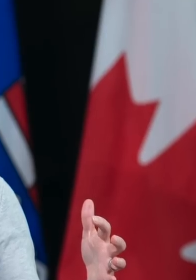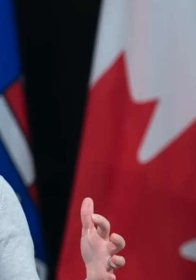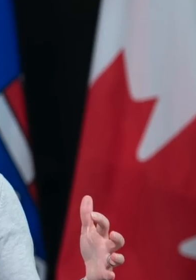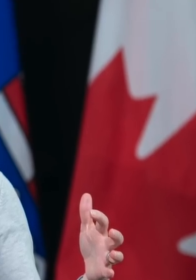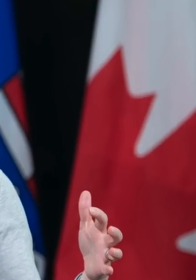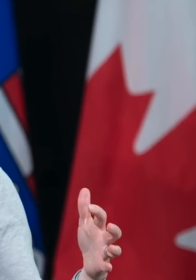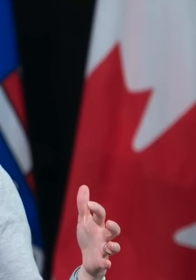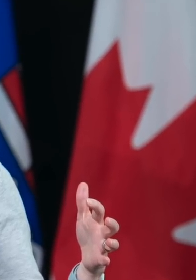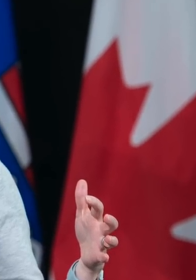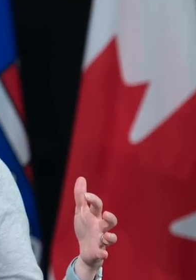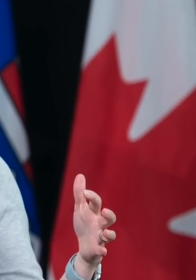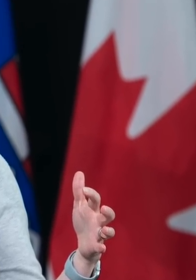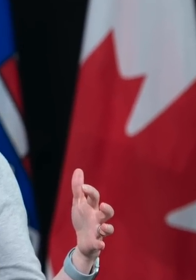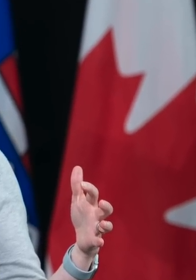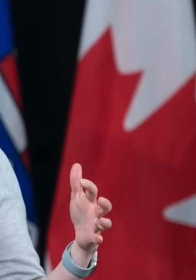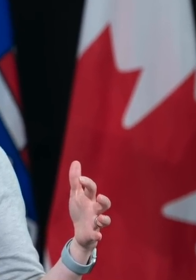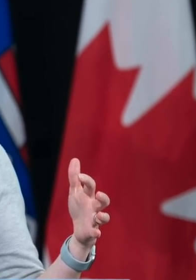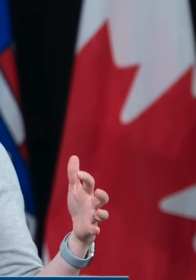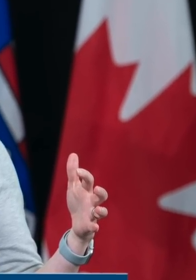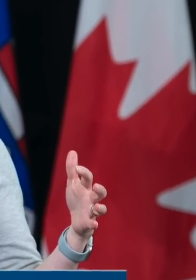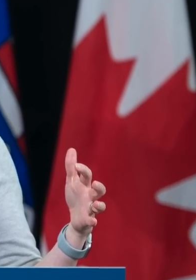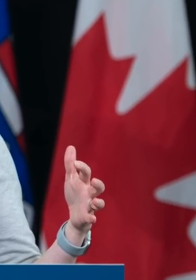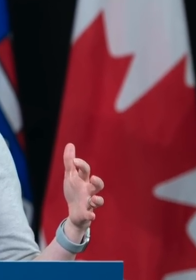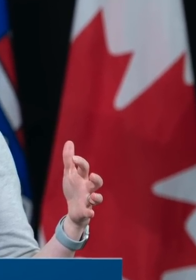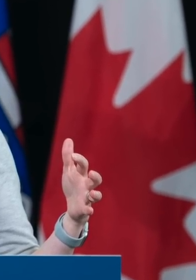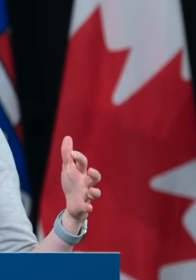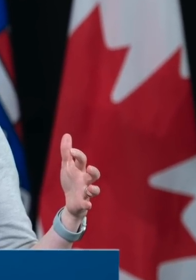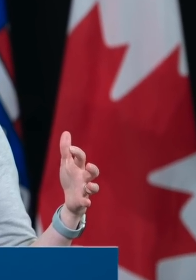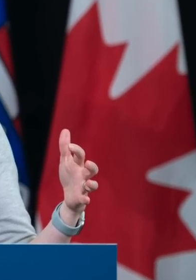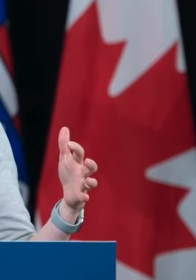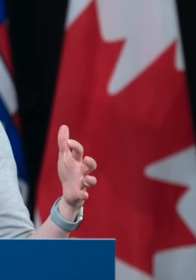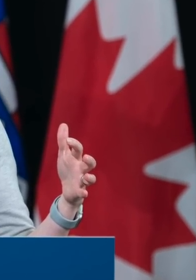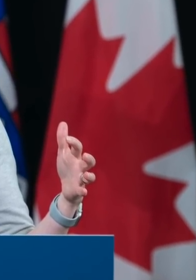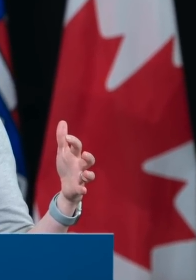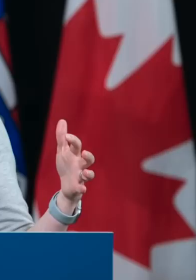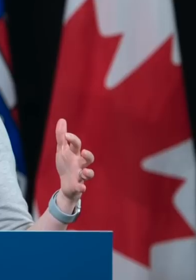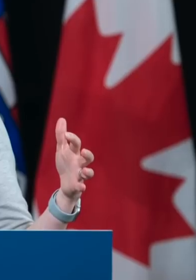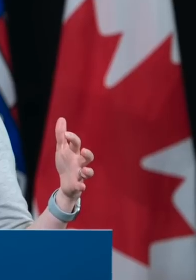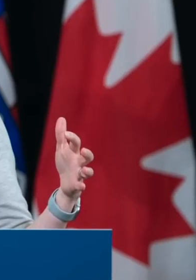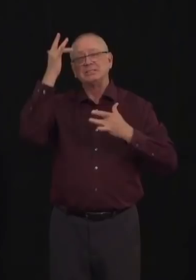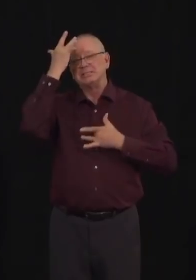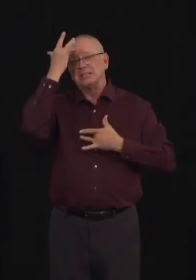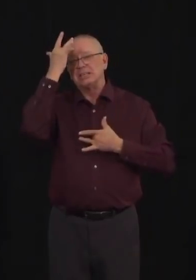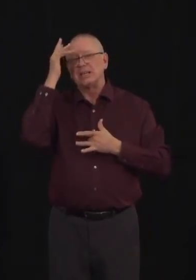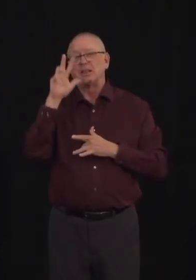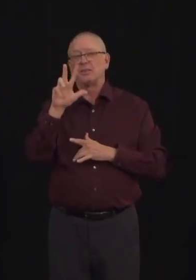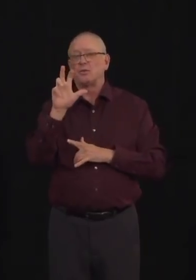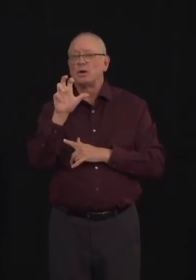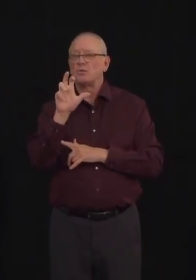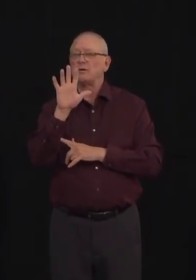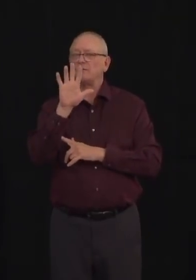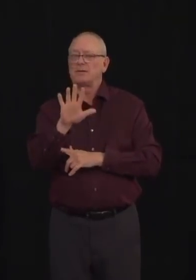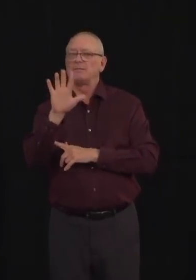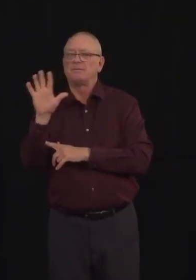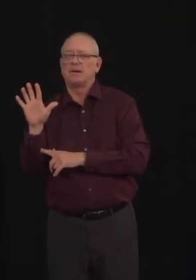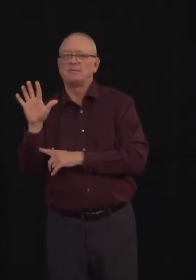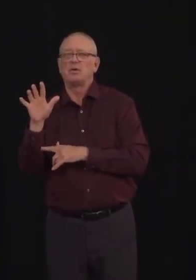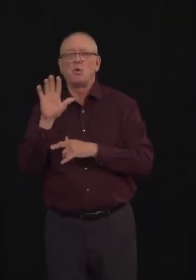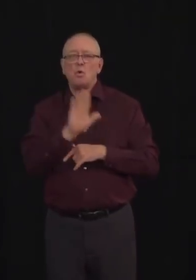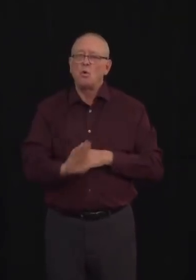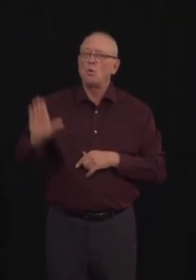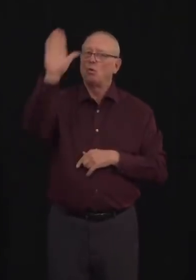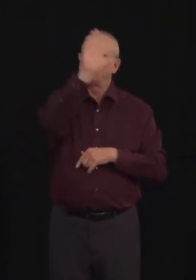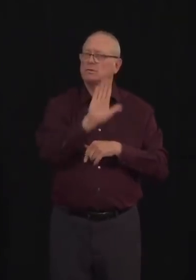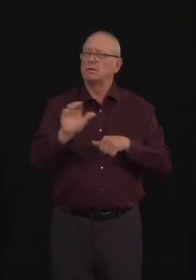6,698 Albertans have recovered from COVID-19, leaving 355 active cases in the province.